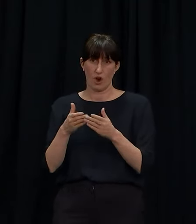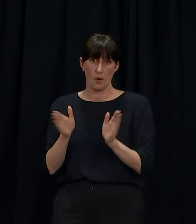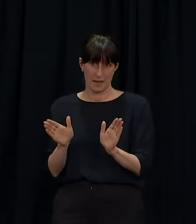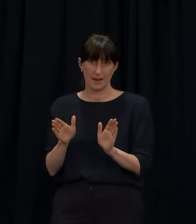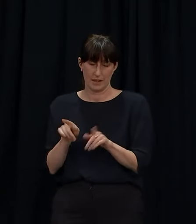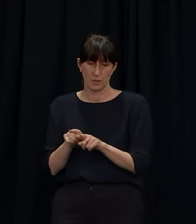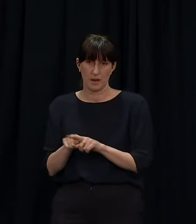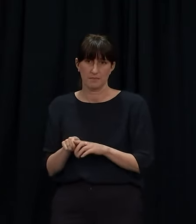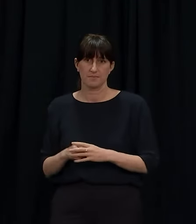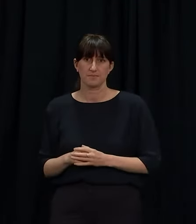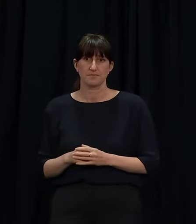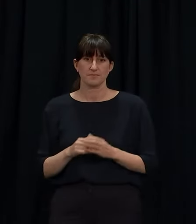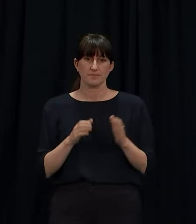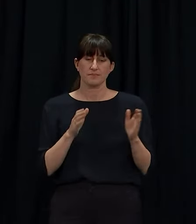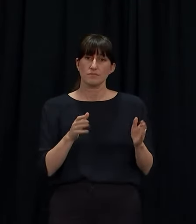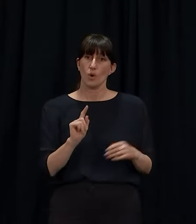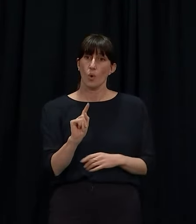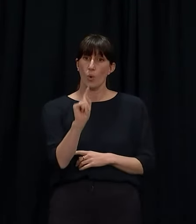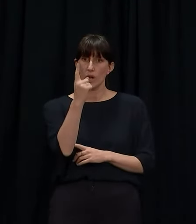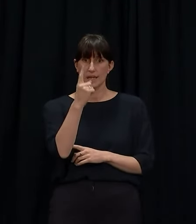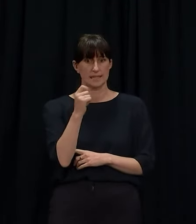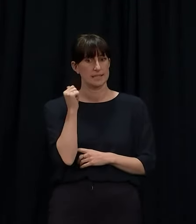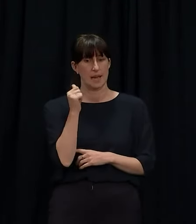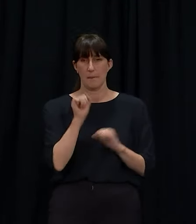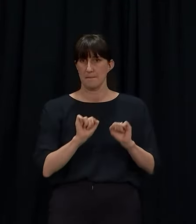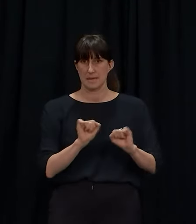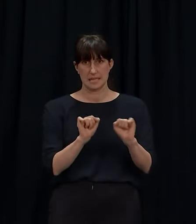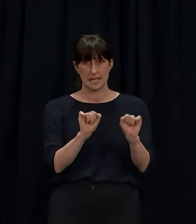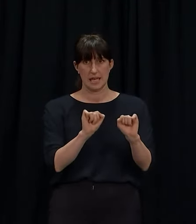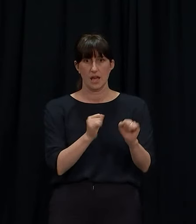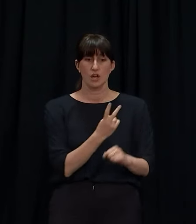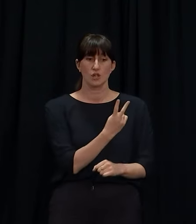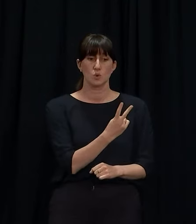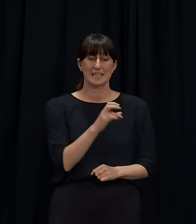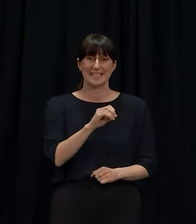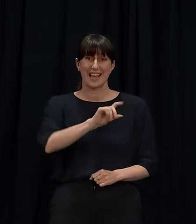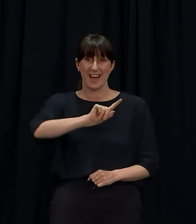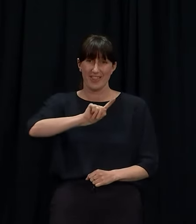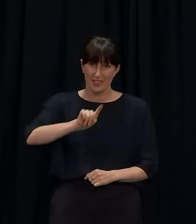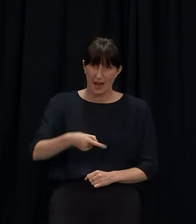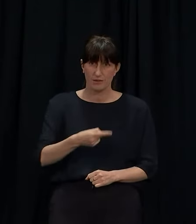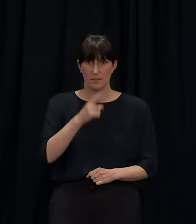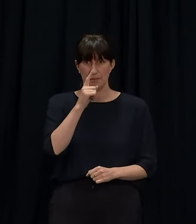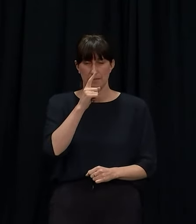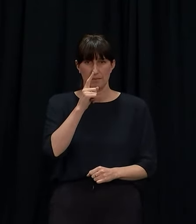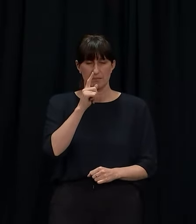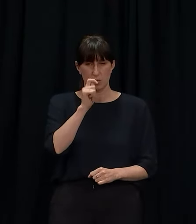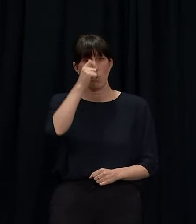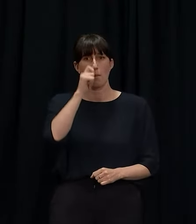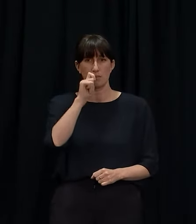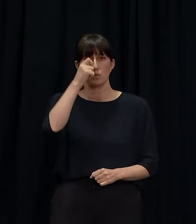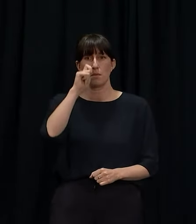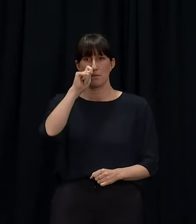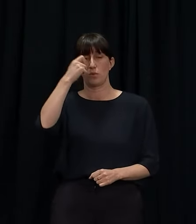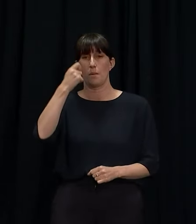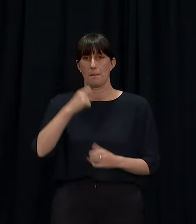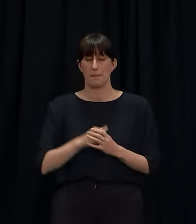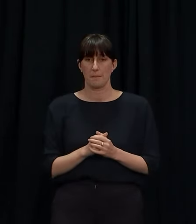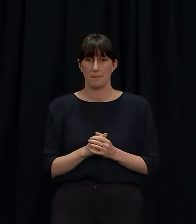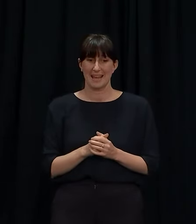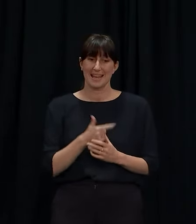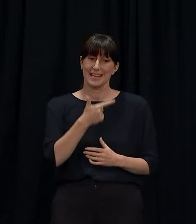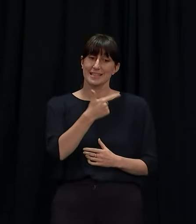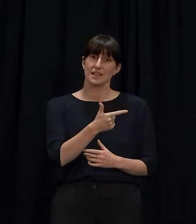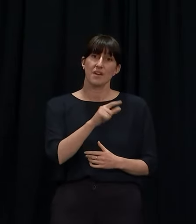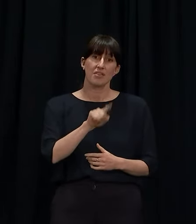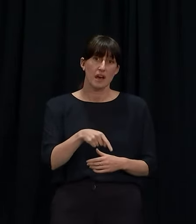Testing centres in Auckland also had another busy day with over 20,000 swabs taken across the city, with around